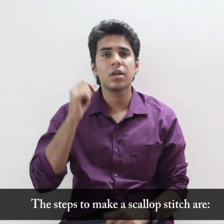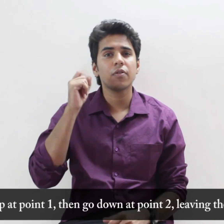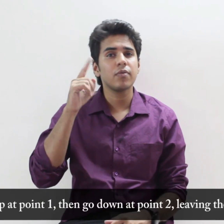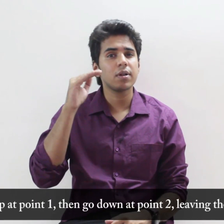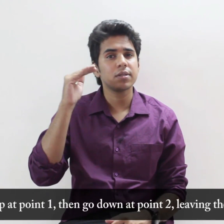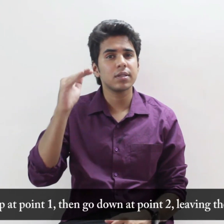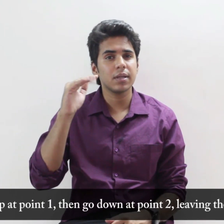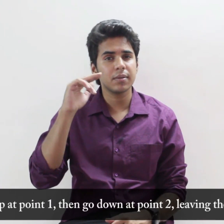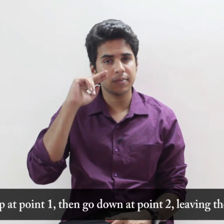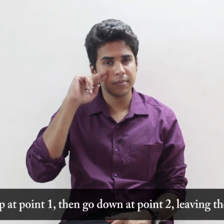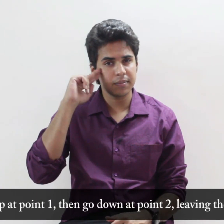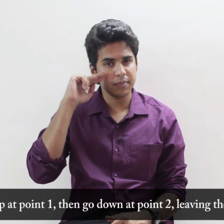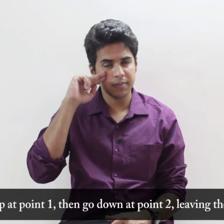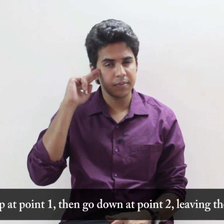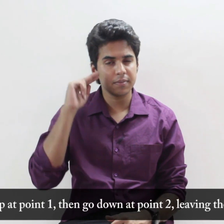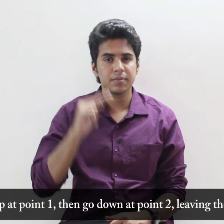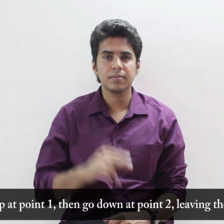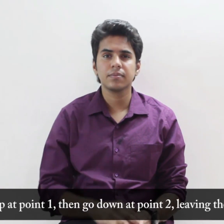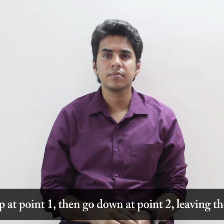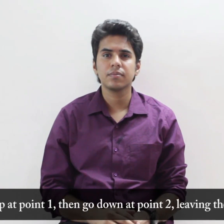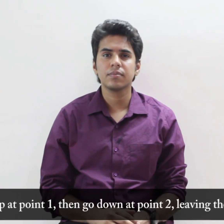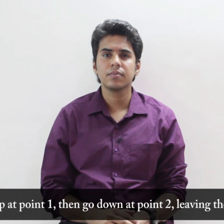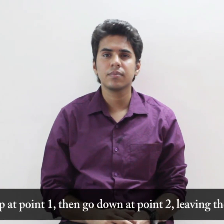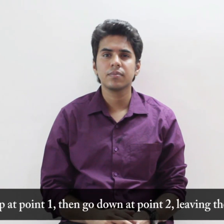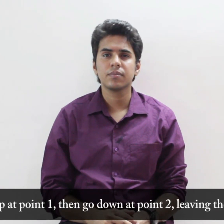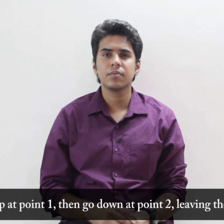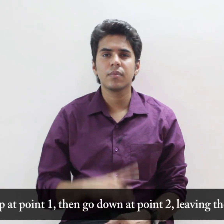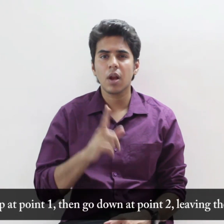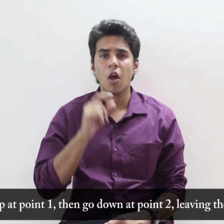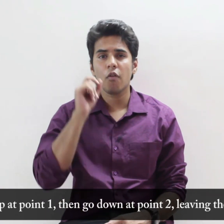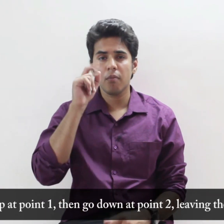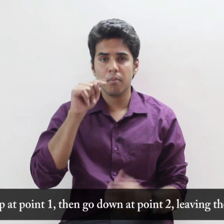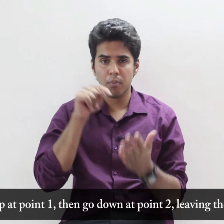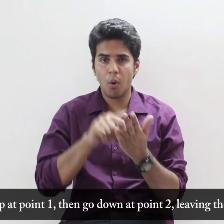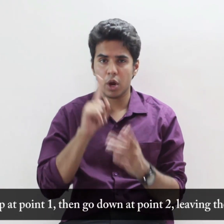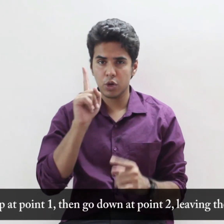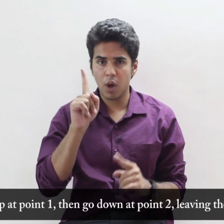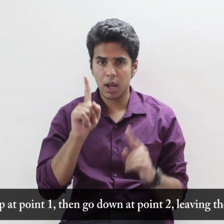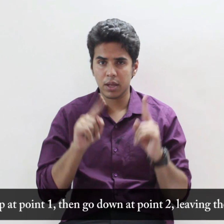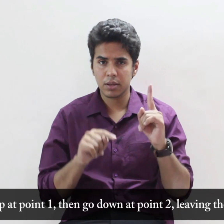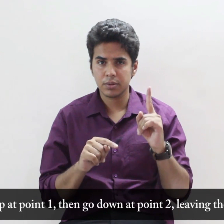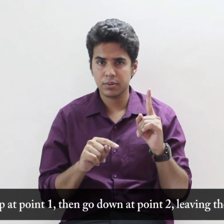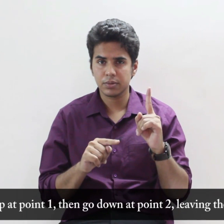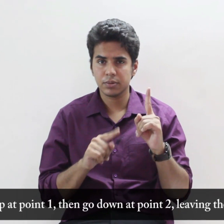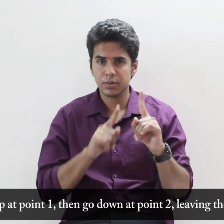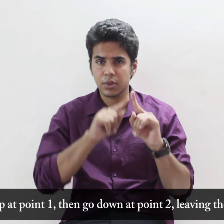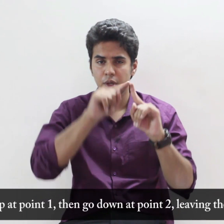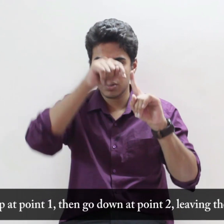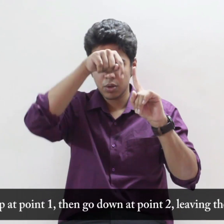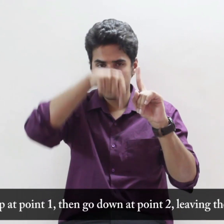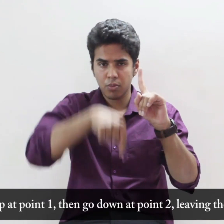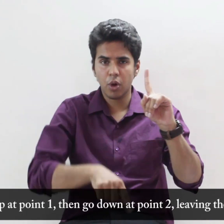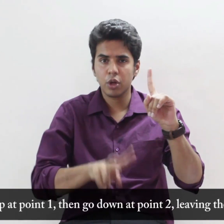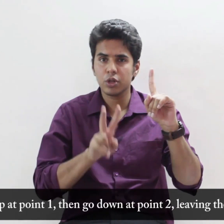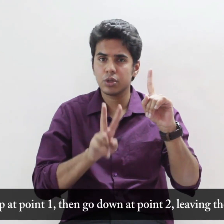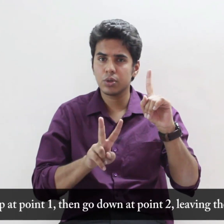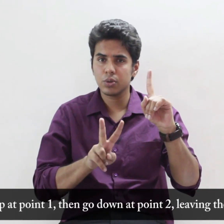Number 1. Come up at point 1, then go down at point 2, leaving the thread loose.